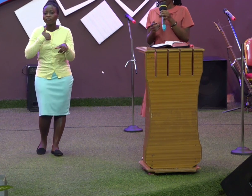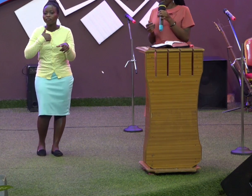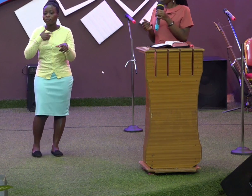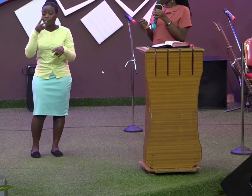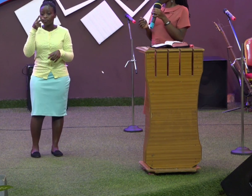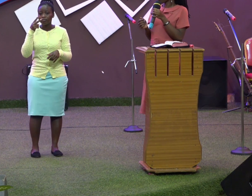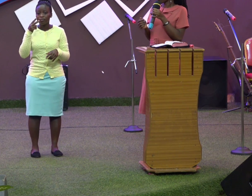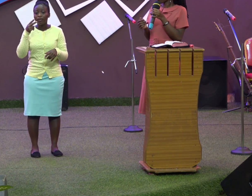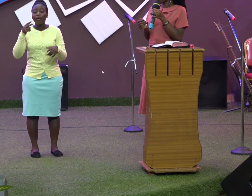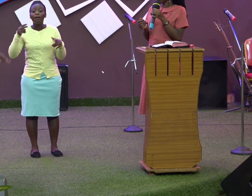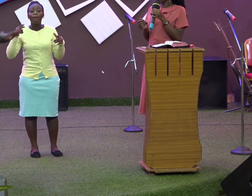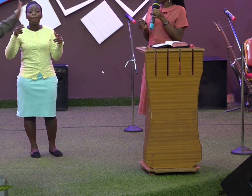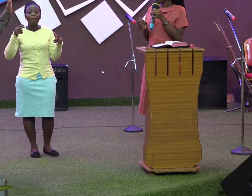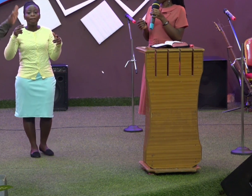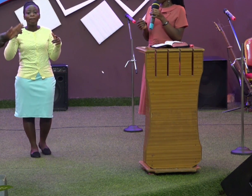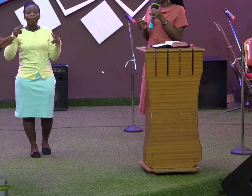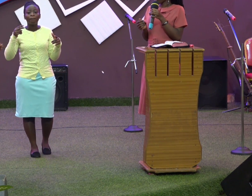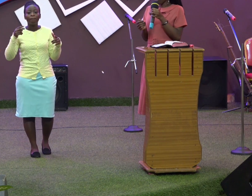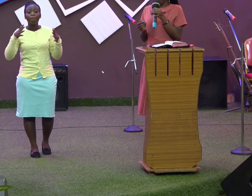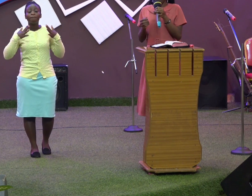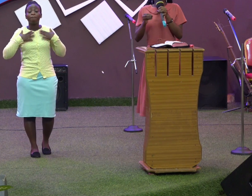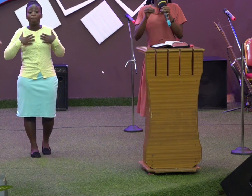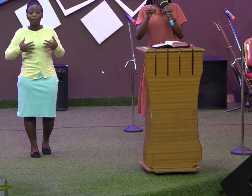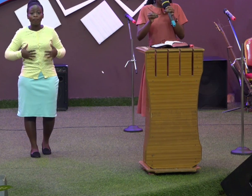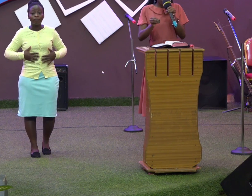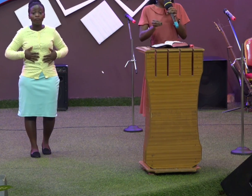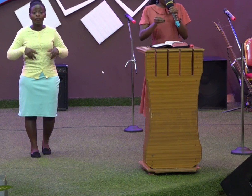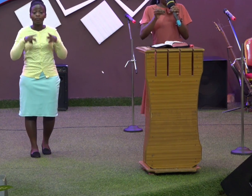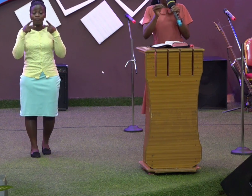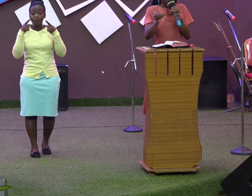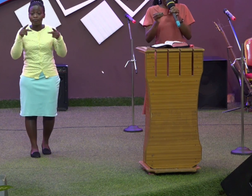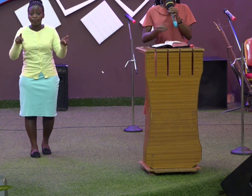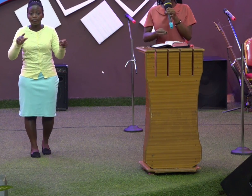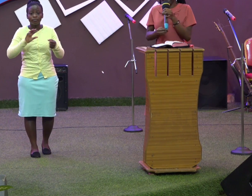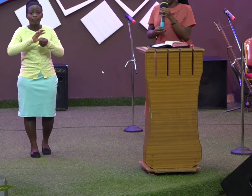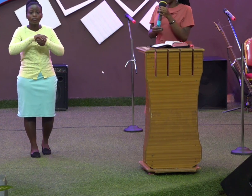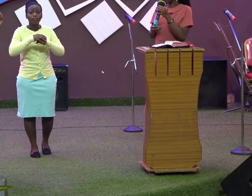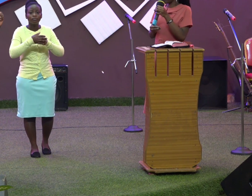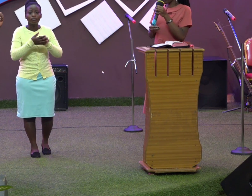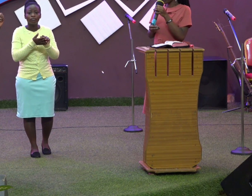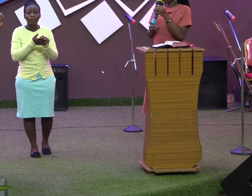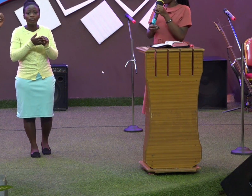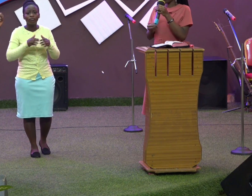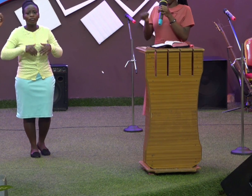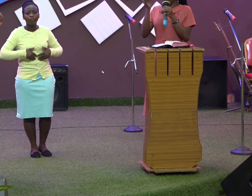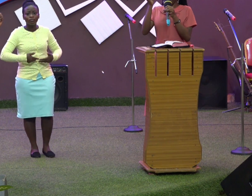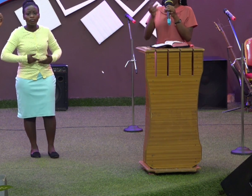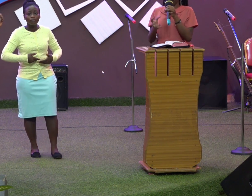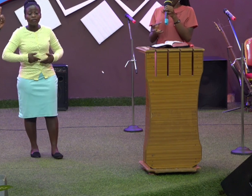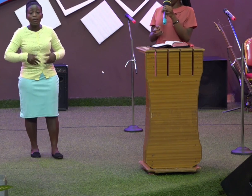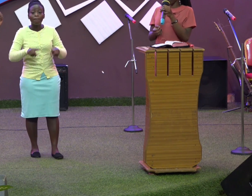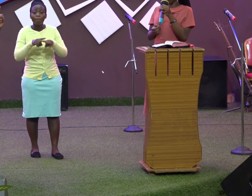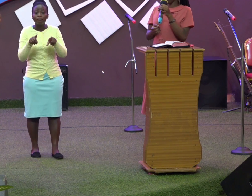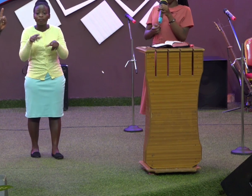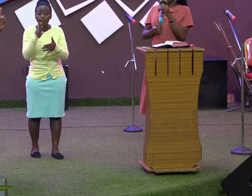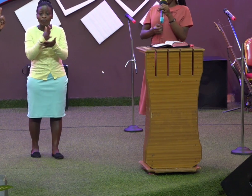emmotoka. Omubiri gutandika okubeera nga gufuuka by'ototegeera. Your body becomes weak when you're not using it. Songa omusajja ali mu kyalo. Yet someone in the